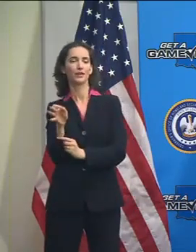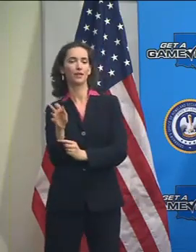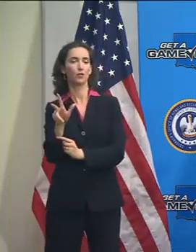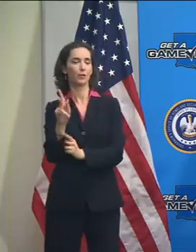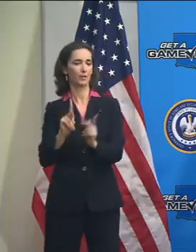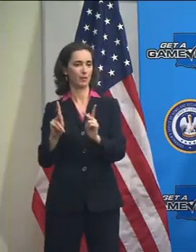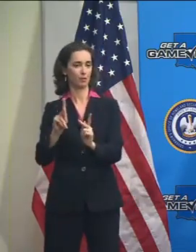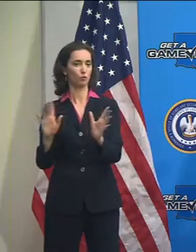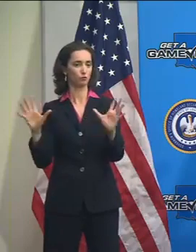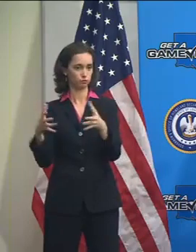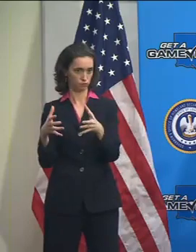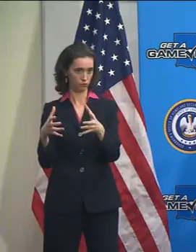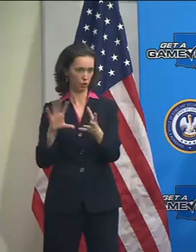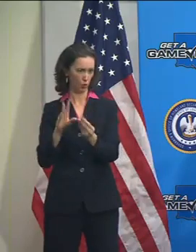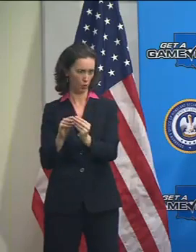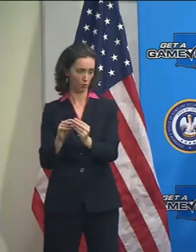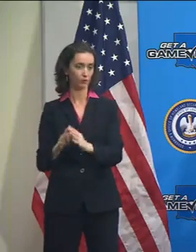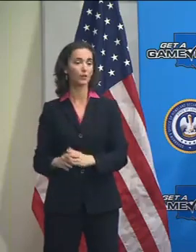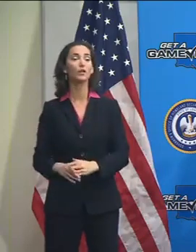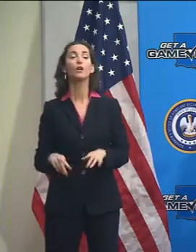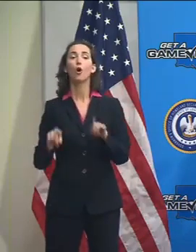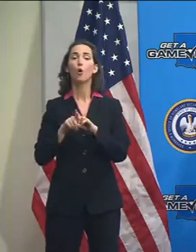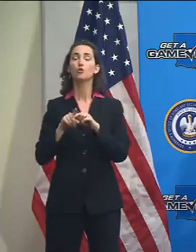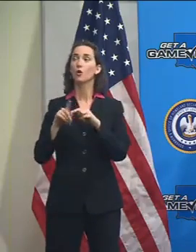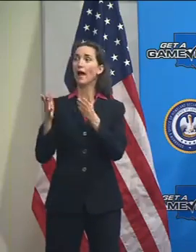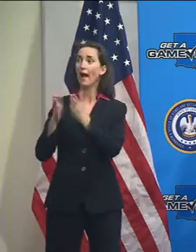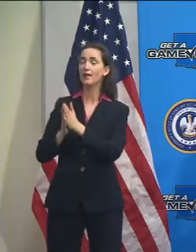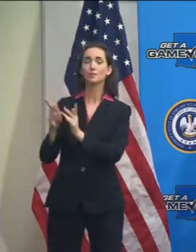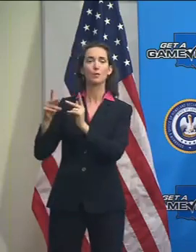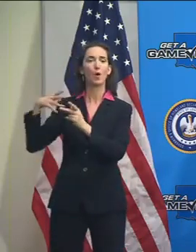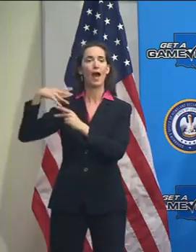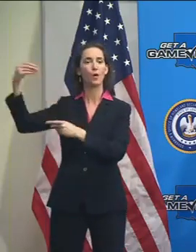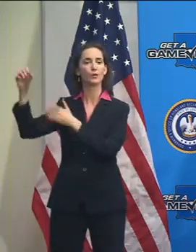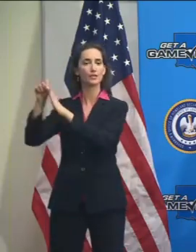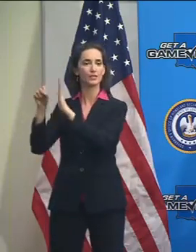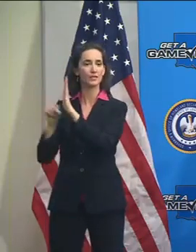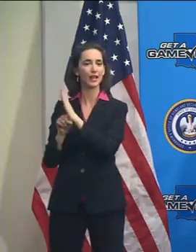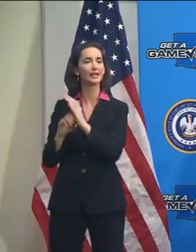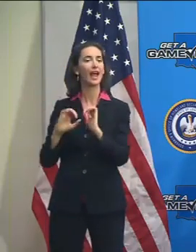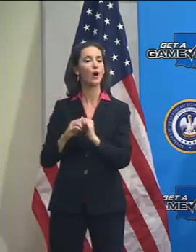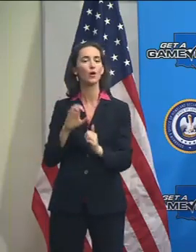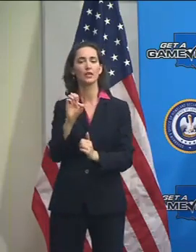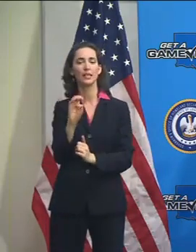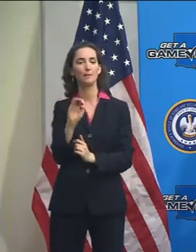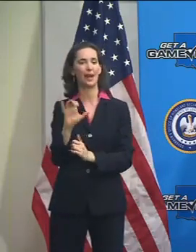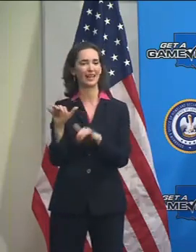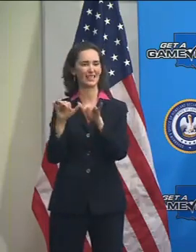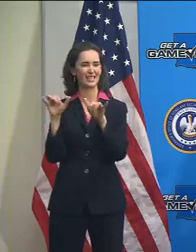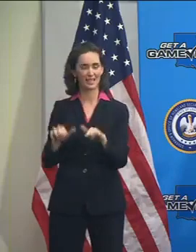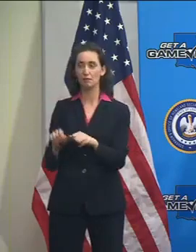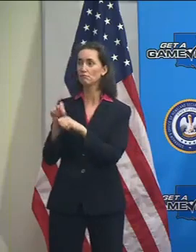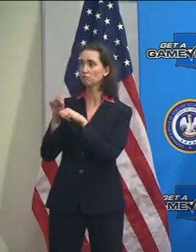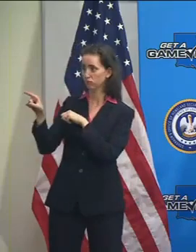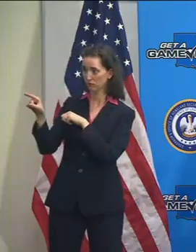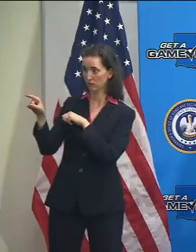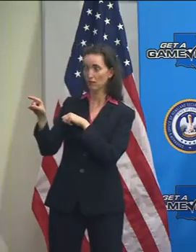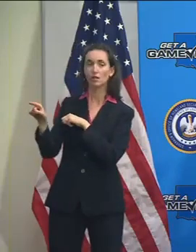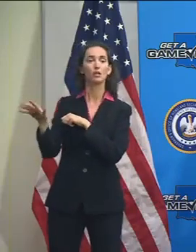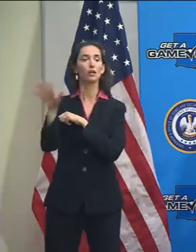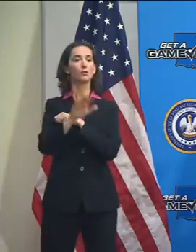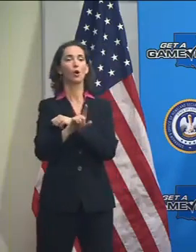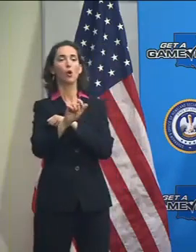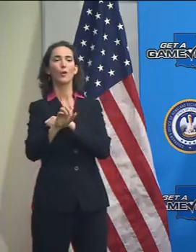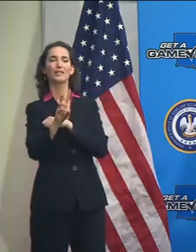in total, but out-of-state requests have been made through the EMAC system, and there are about